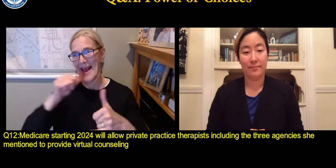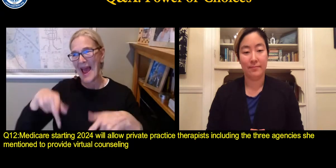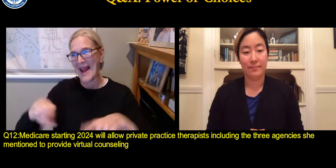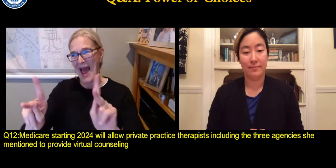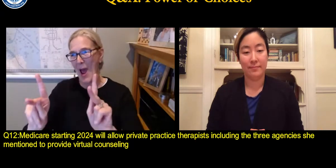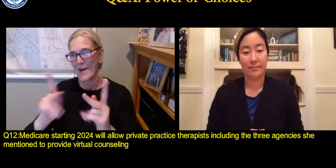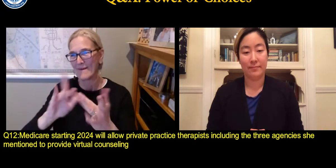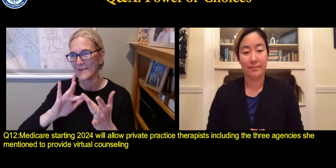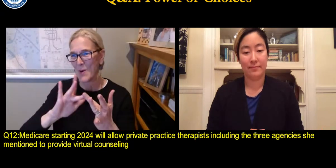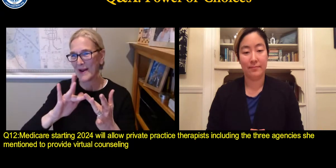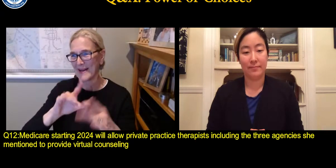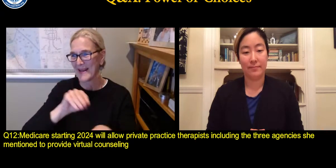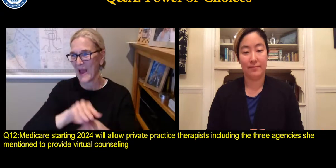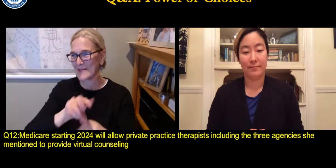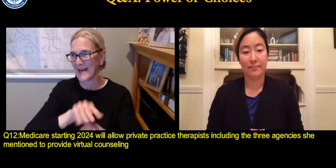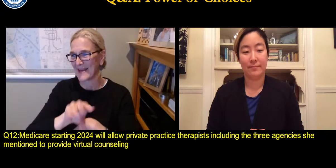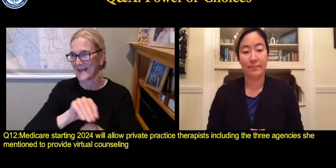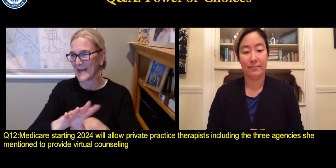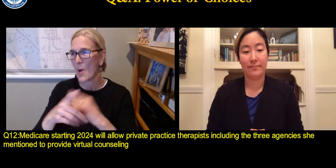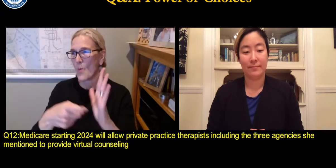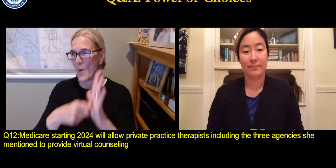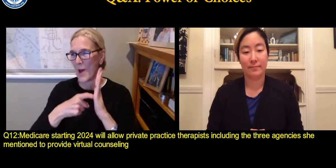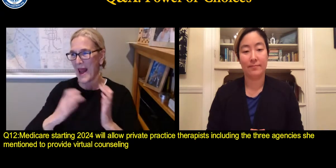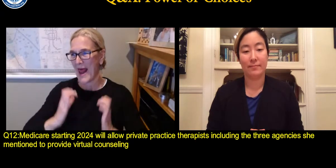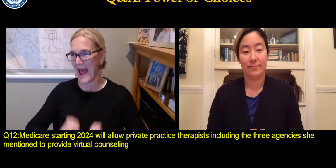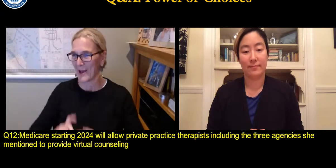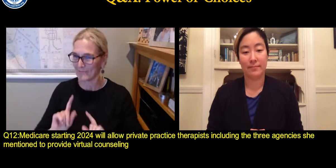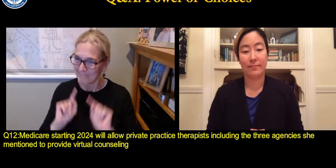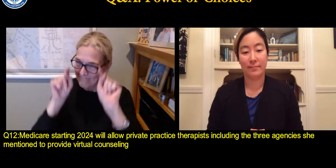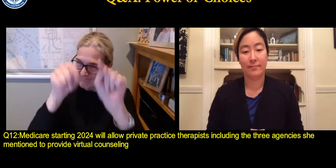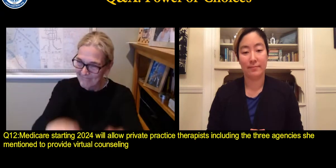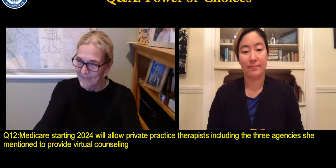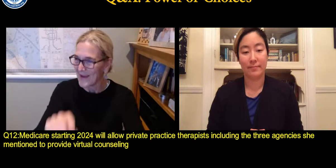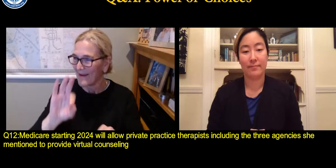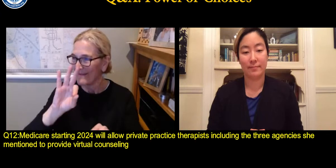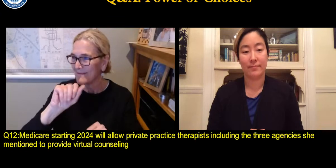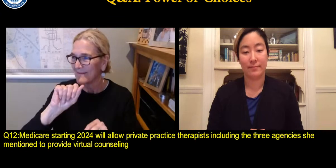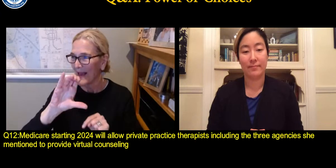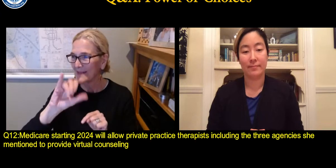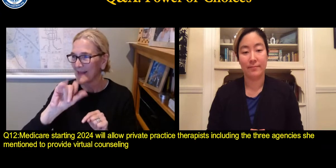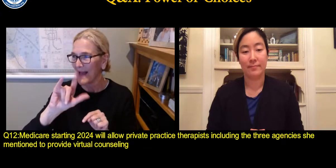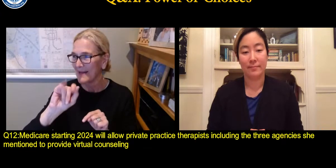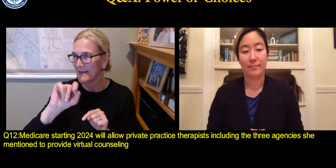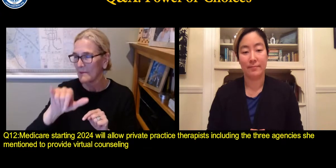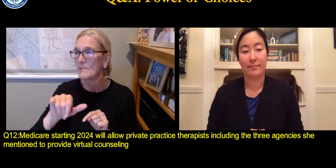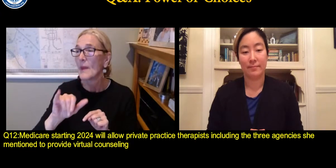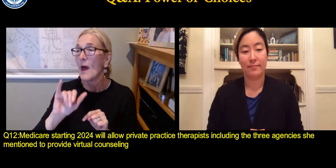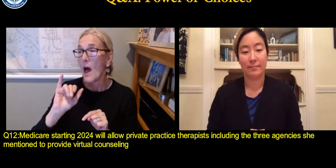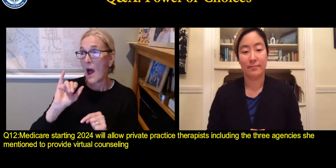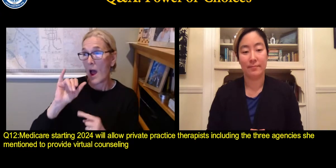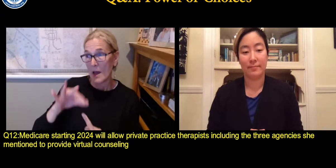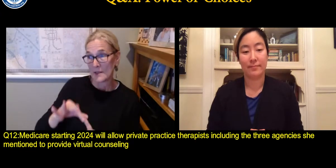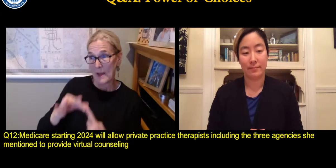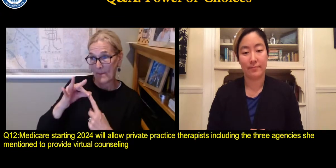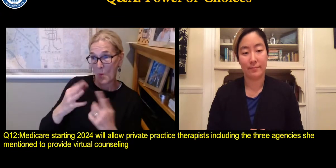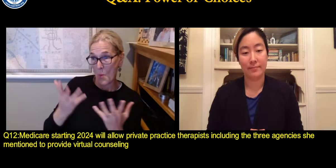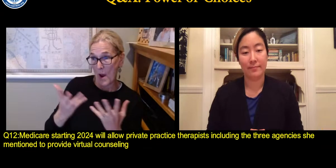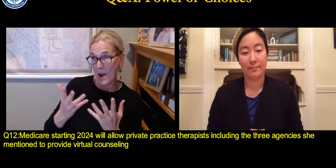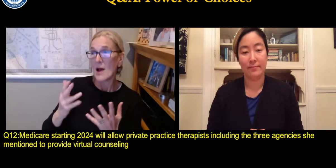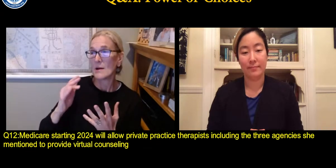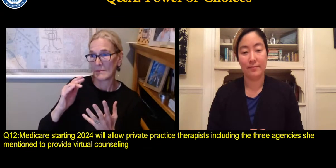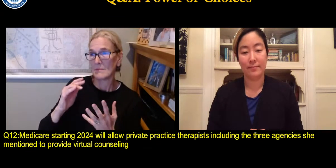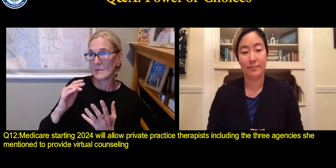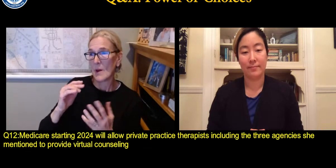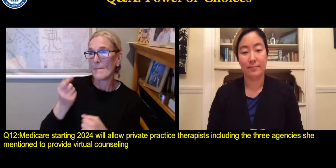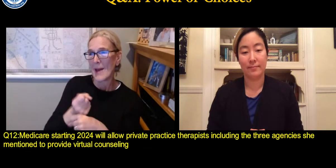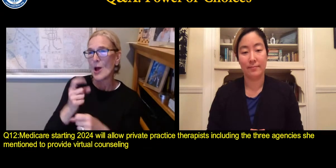Medicare and Medicaid does not allow virtual counseling and requires clients to attend a facility.